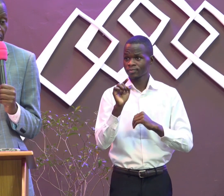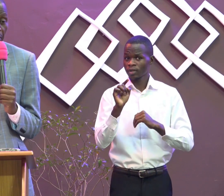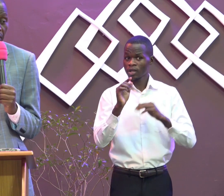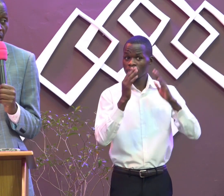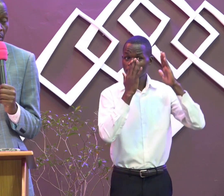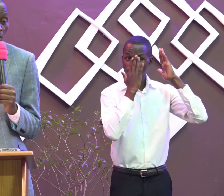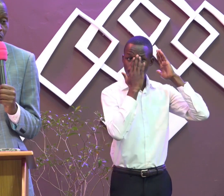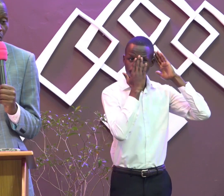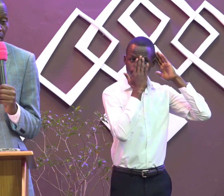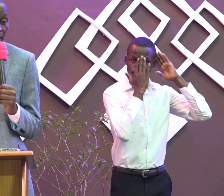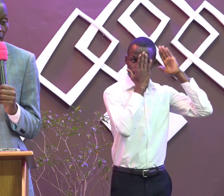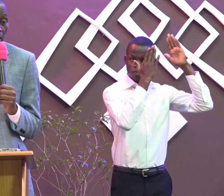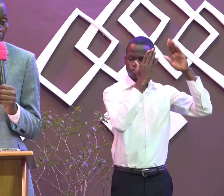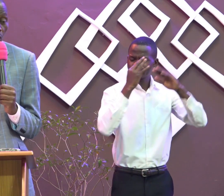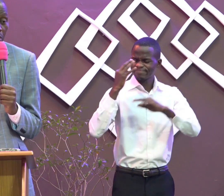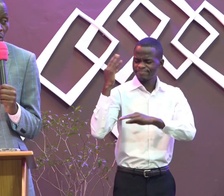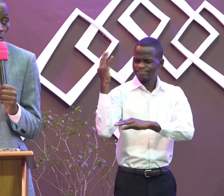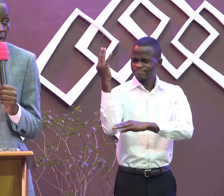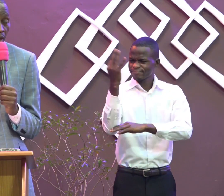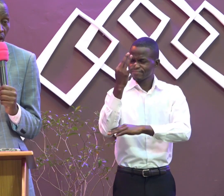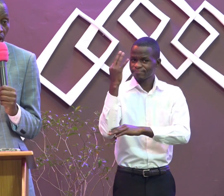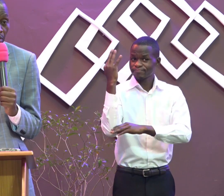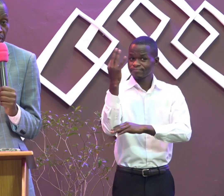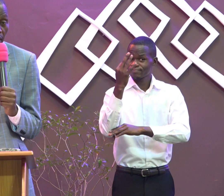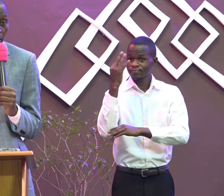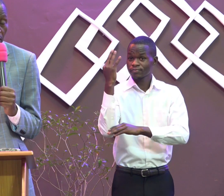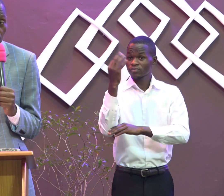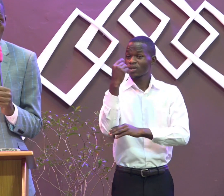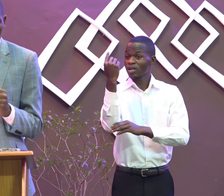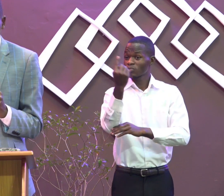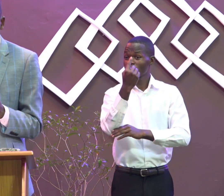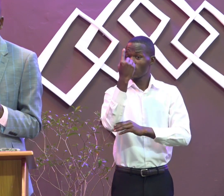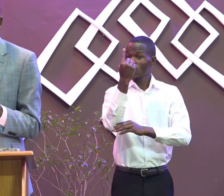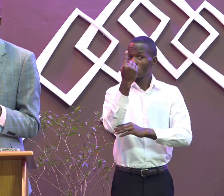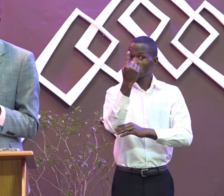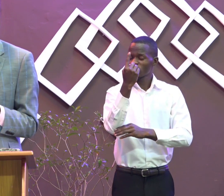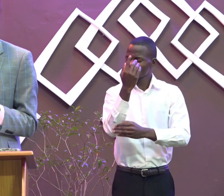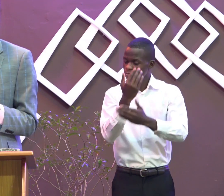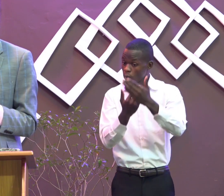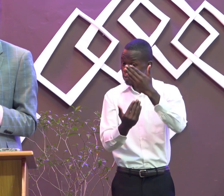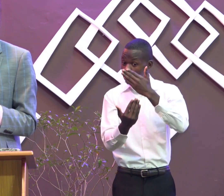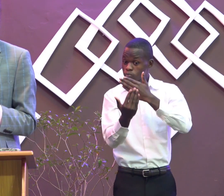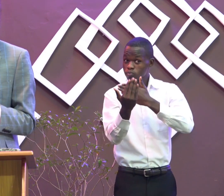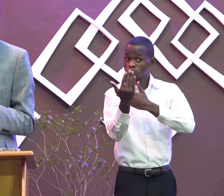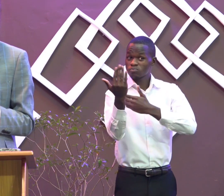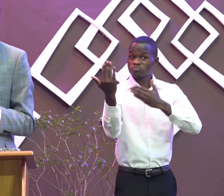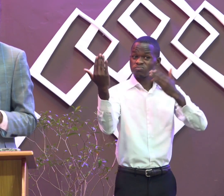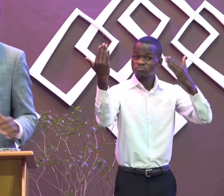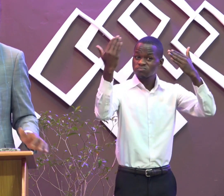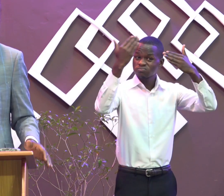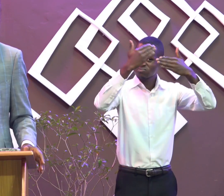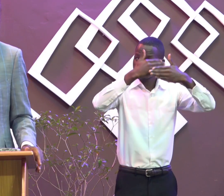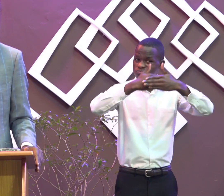Bishop yazibulirangamu okuva ku makya paka obudde okuziba nga yabuulira n'olwenkya n'alukwata n'abuulira